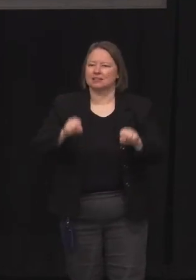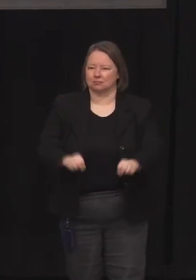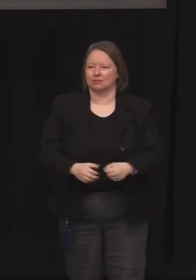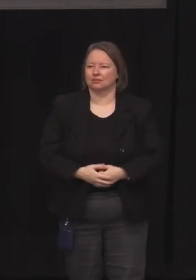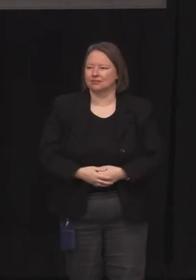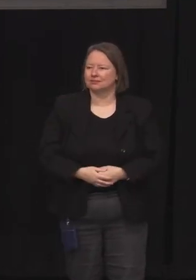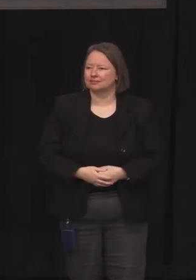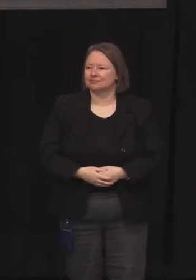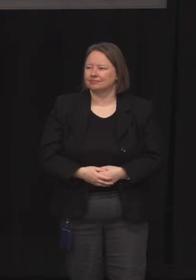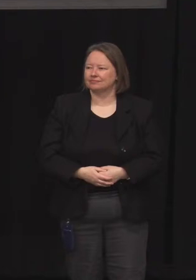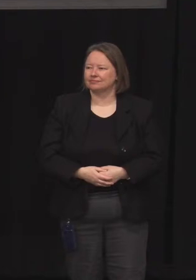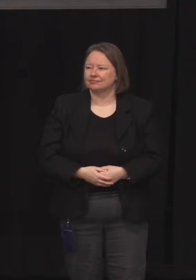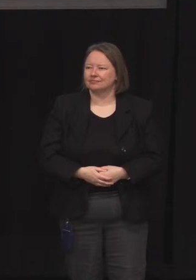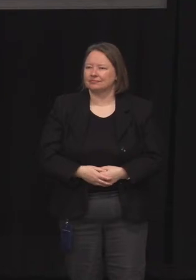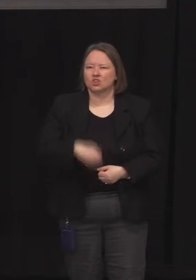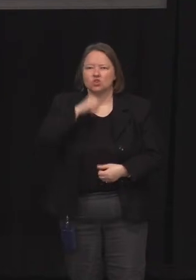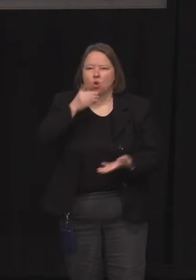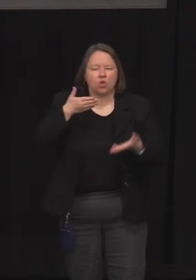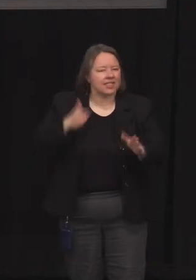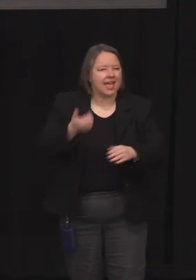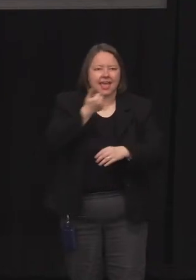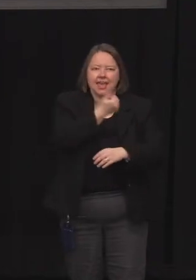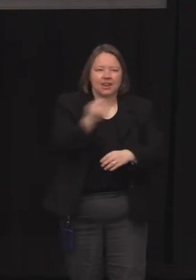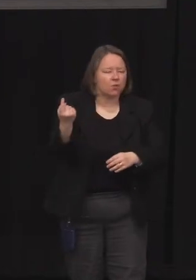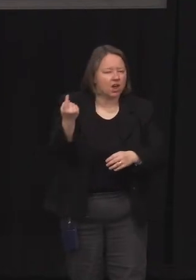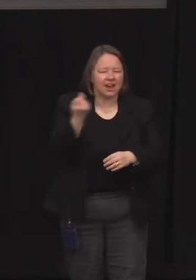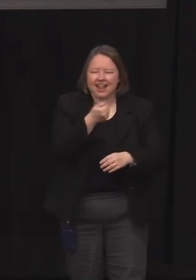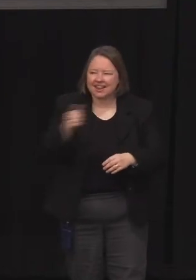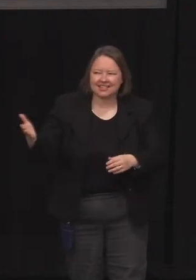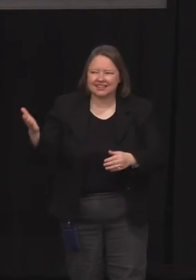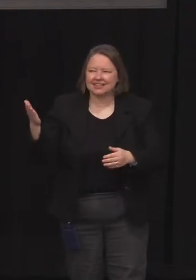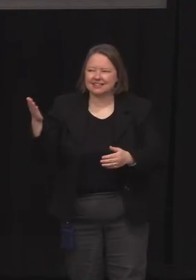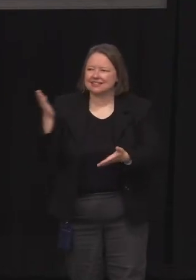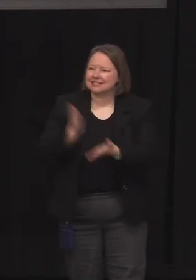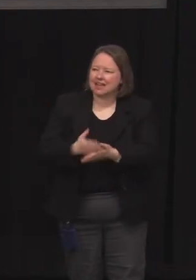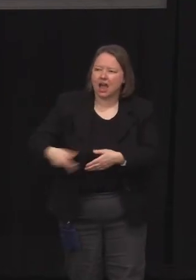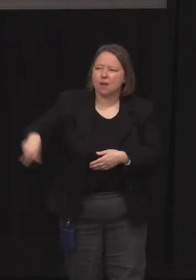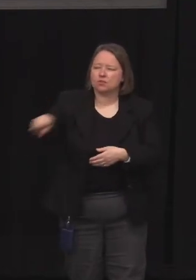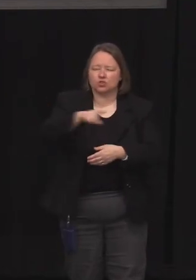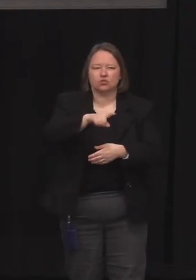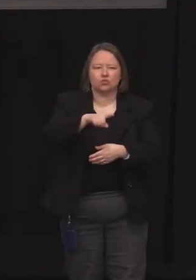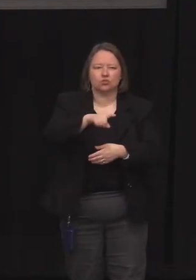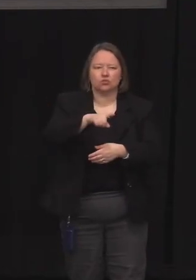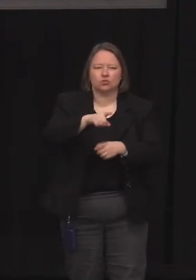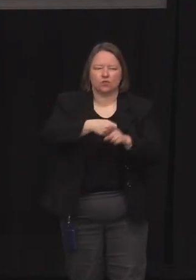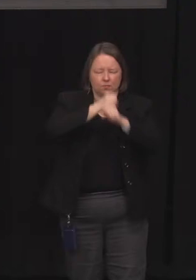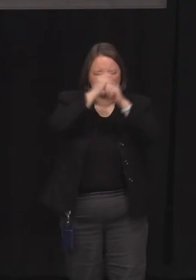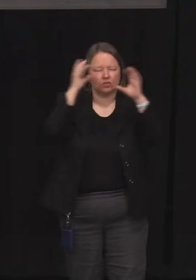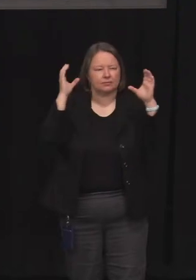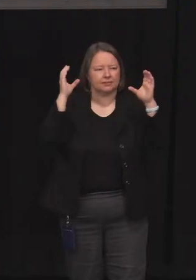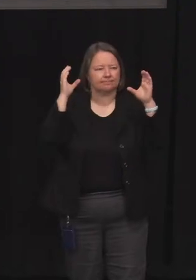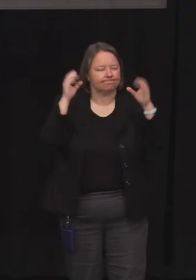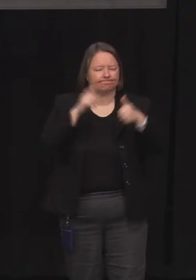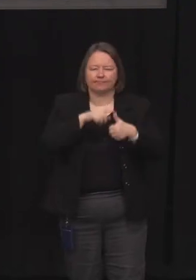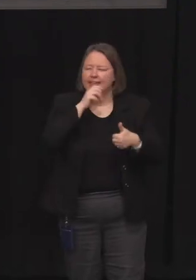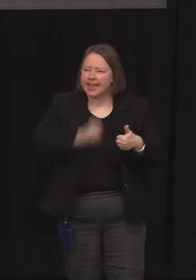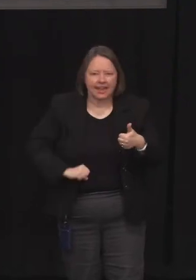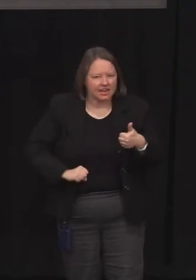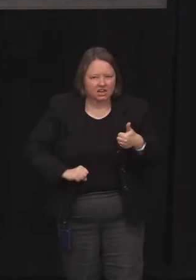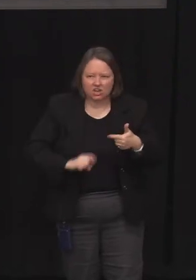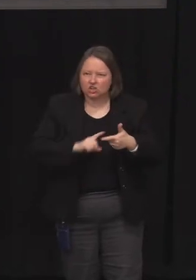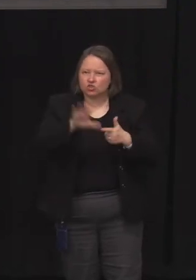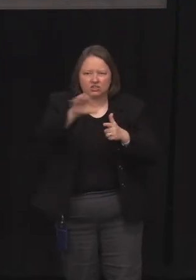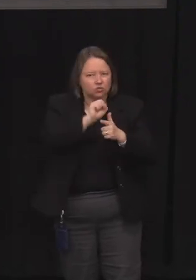possible. Don't let anyone or anything stop you from dreaming. Not age,